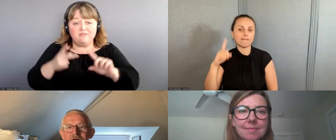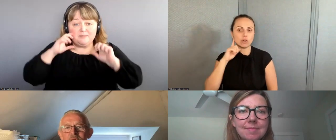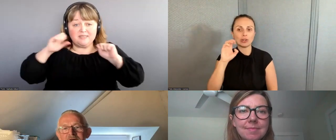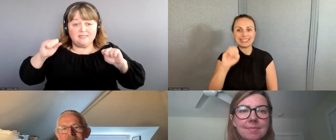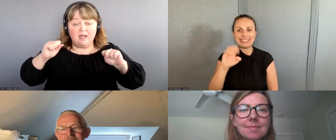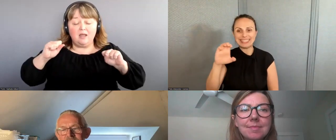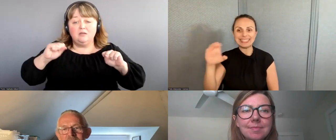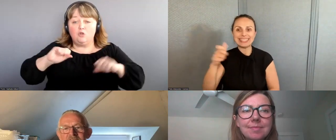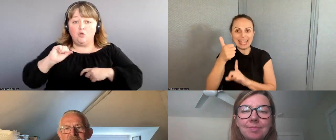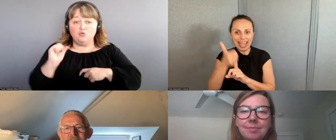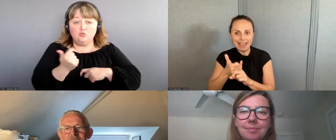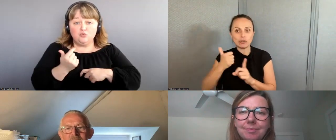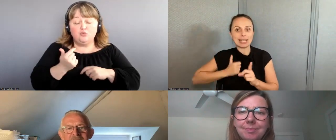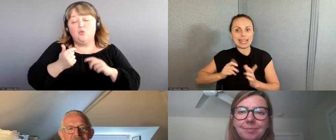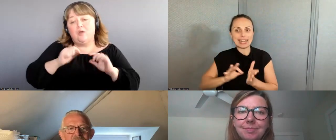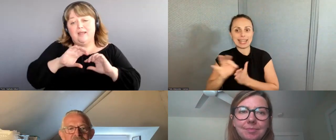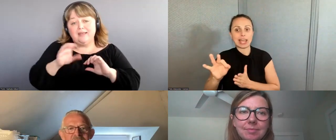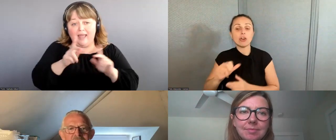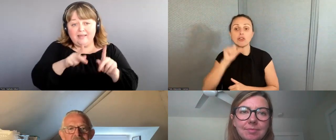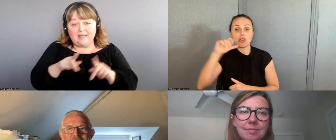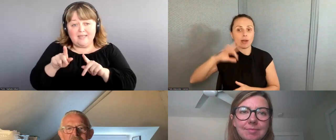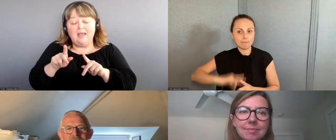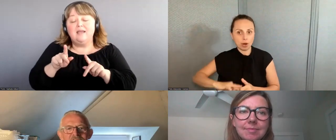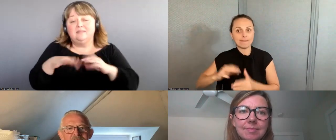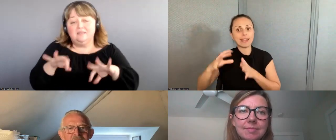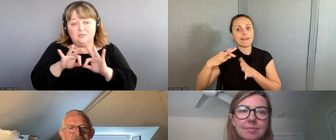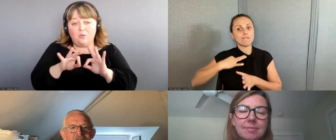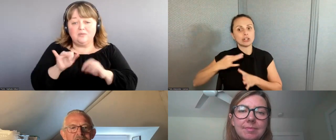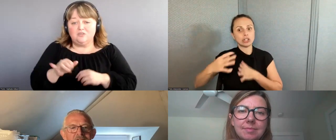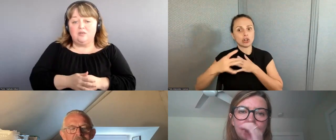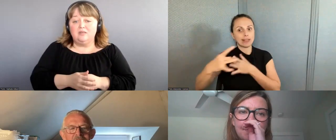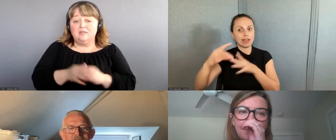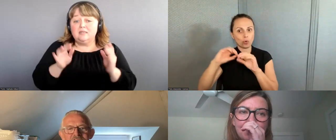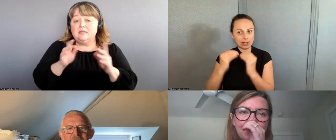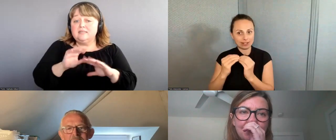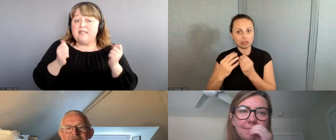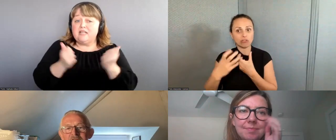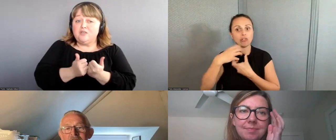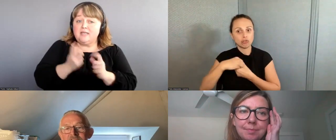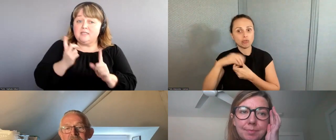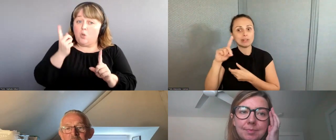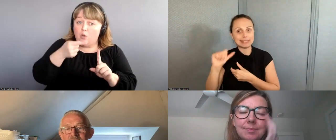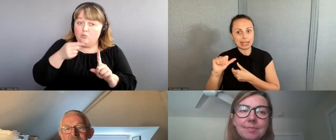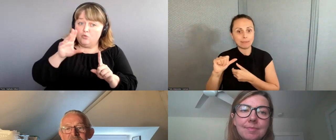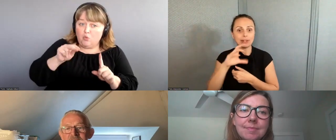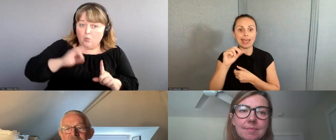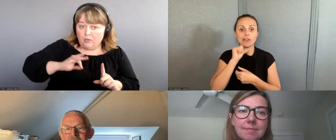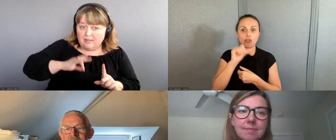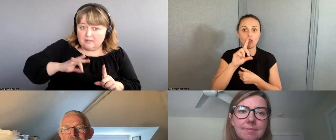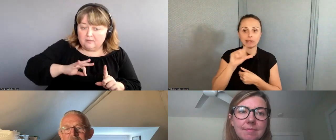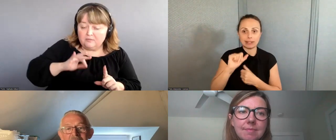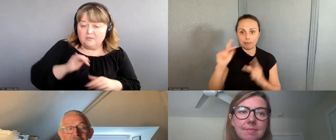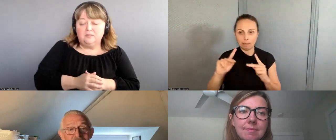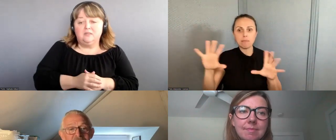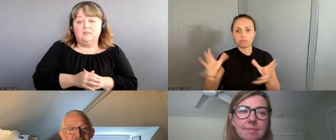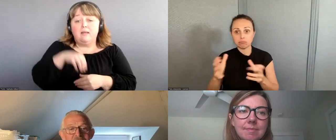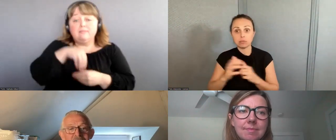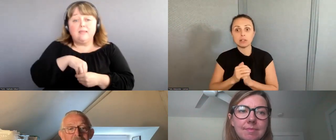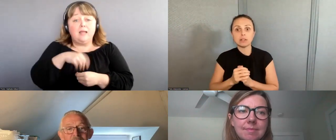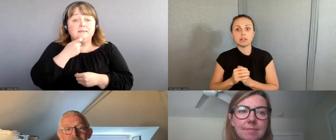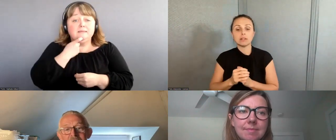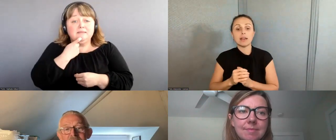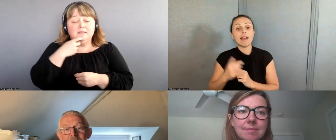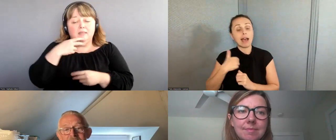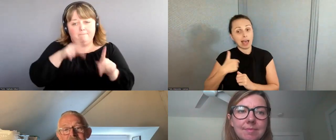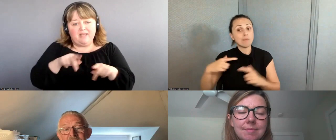a nonprofit, volunteer-led organization consisting of disabled and non-disabled persons. Among other things, I